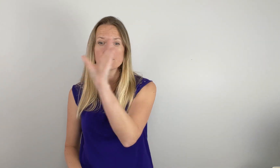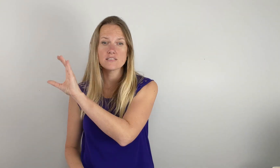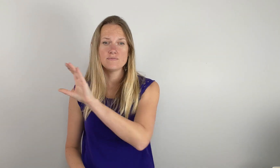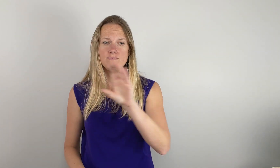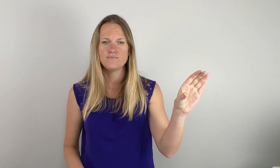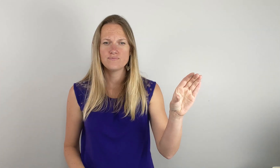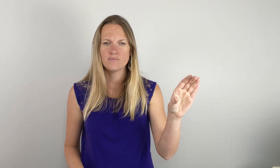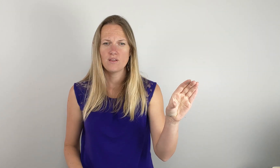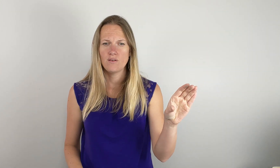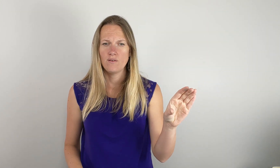cross.